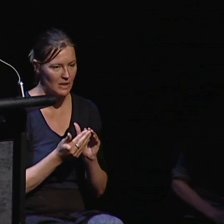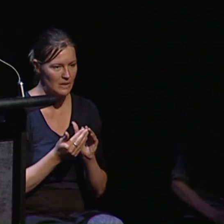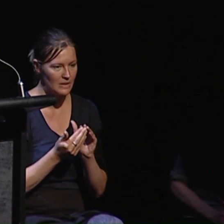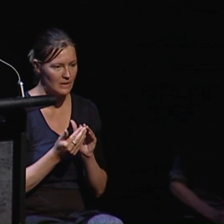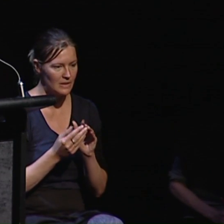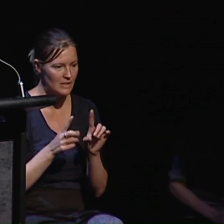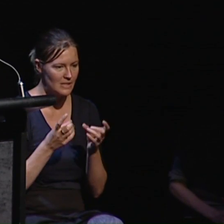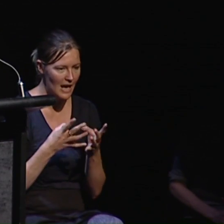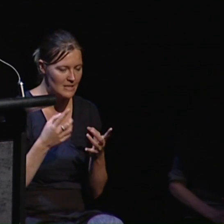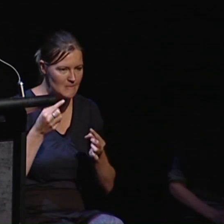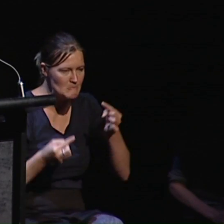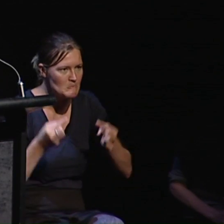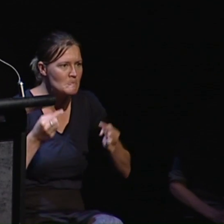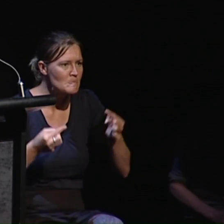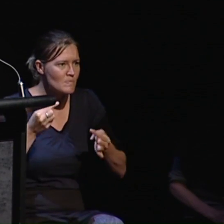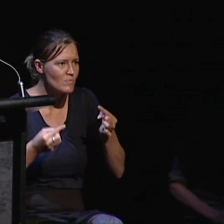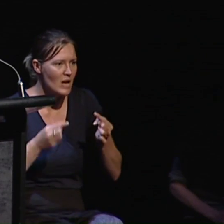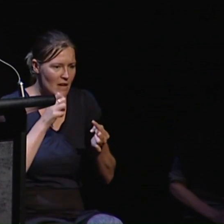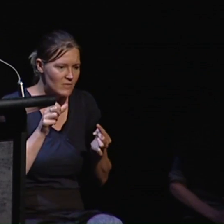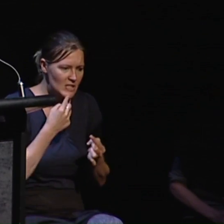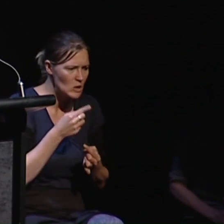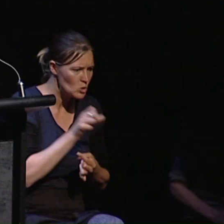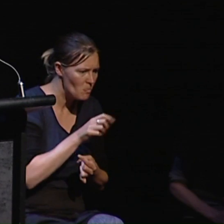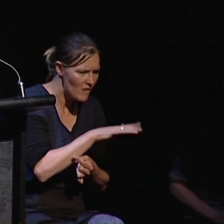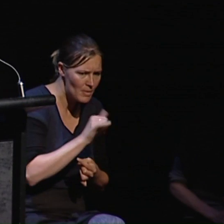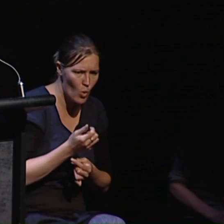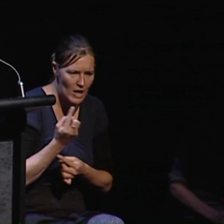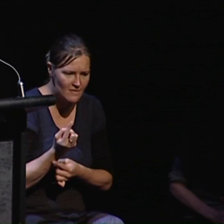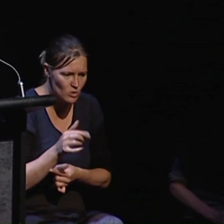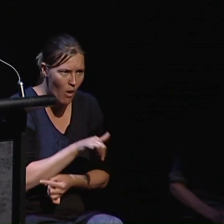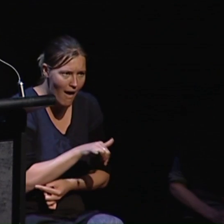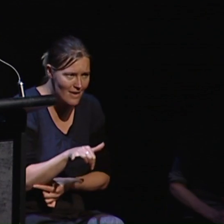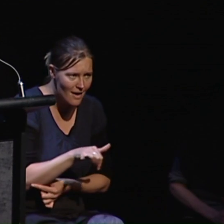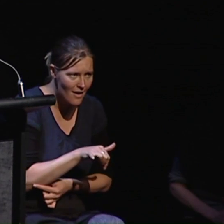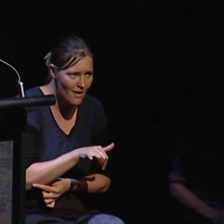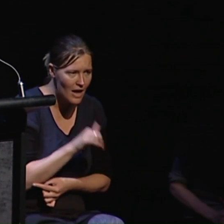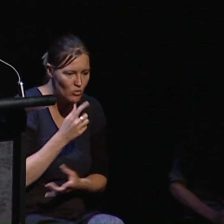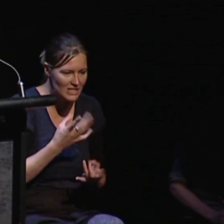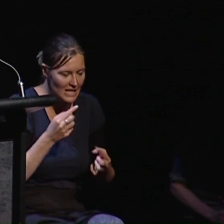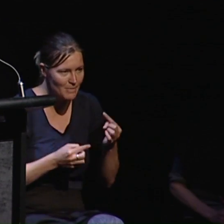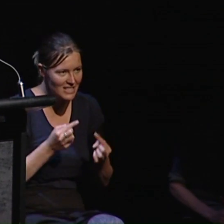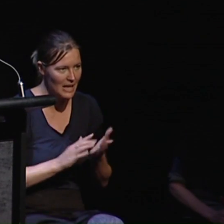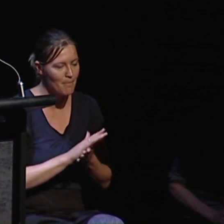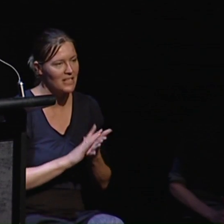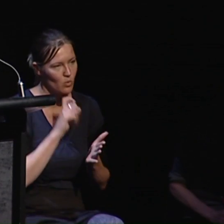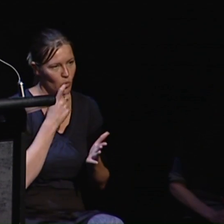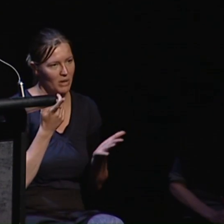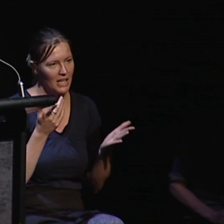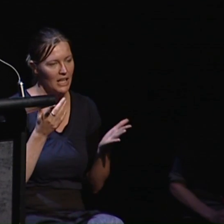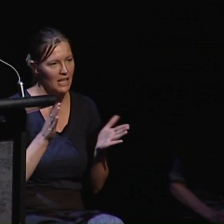debate about whether support should go to individuals or to families, we're going to become less able